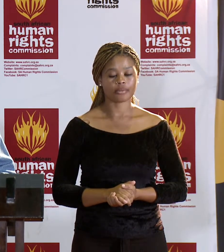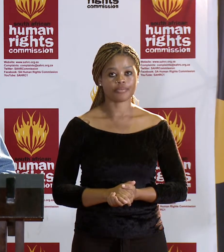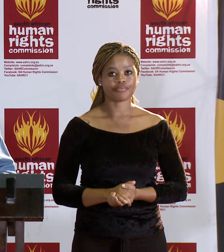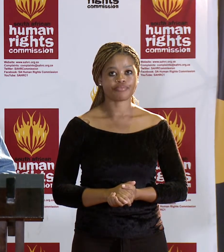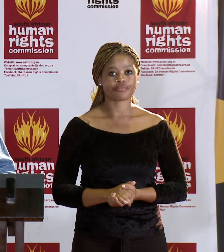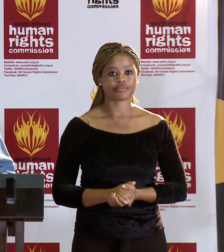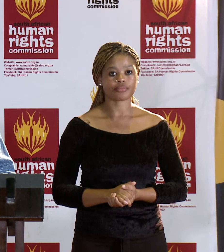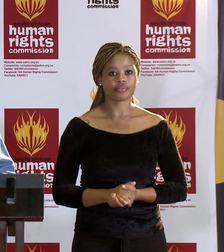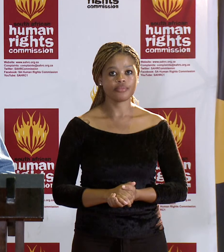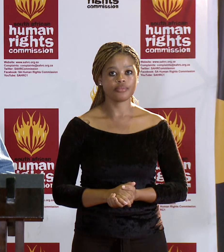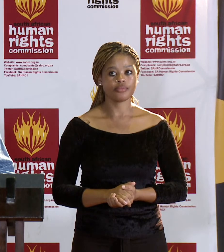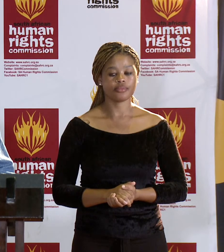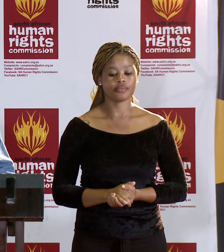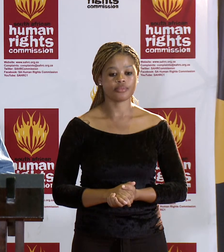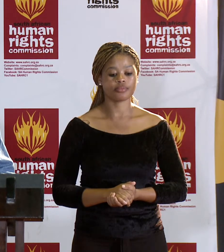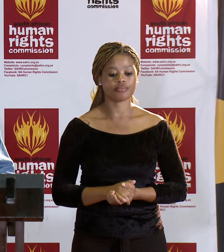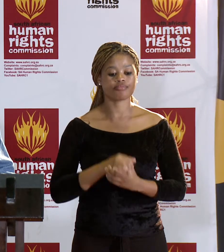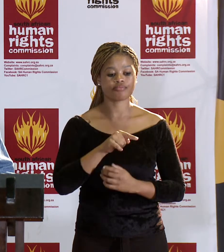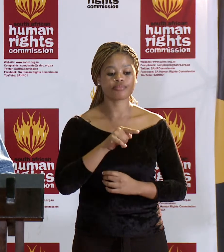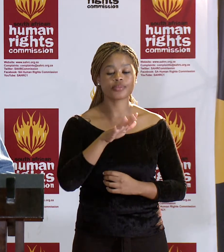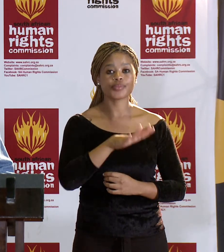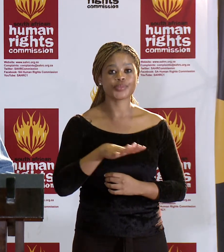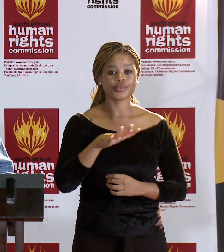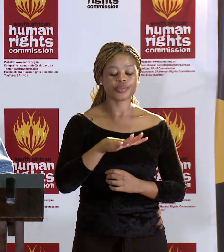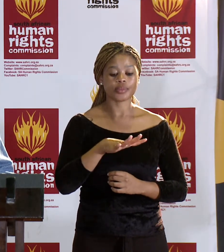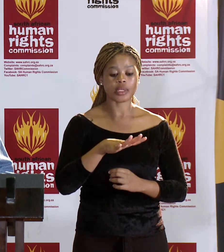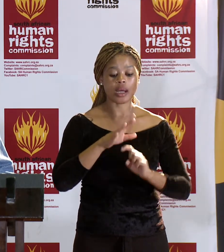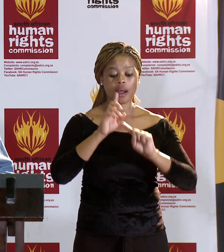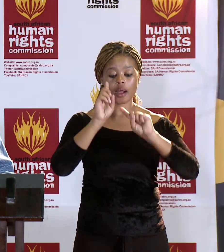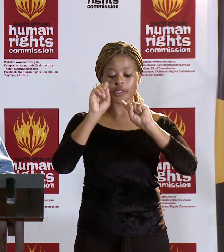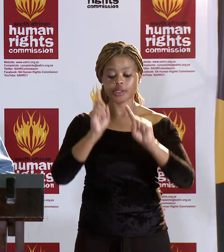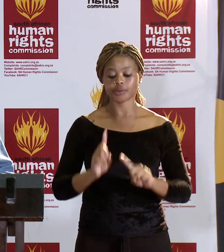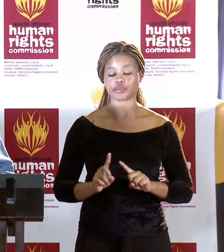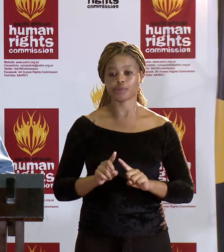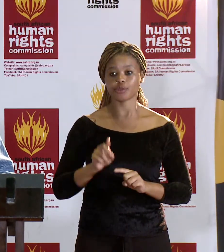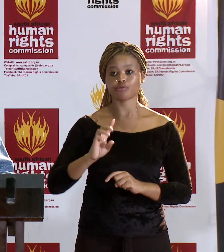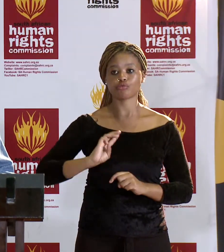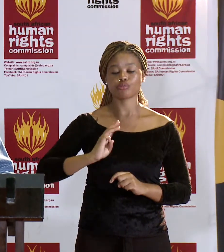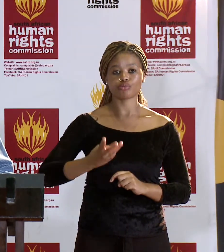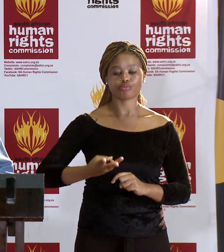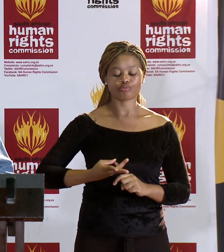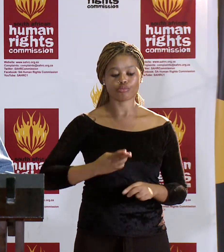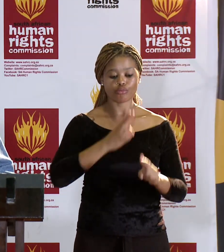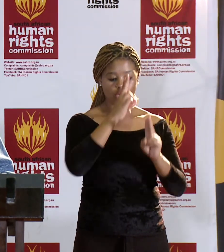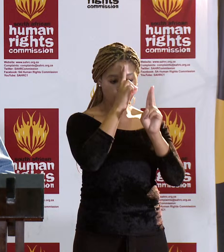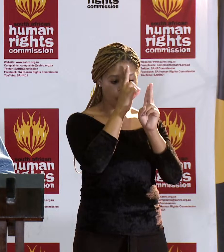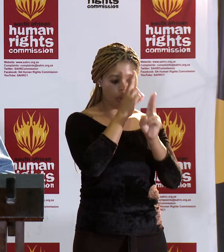This is a place where especially women are honored